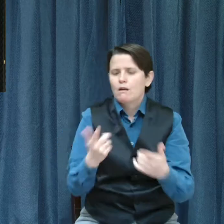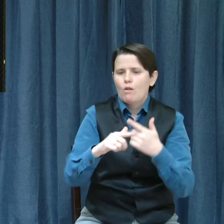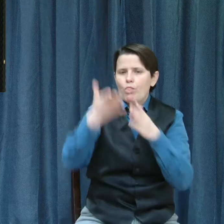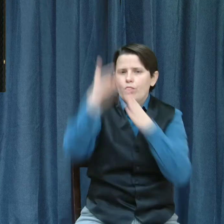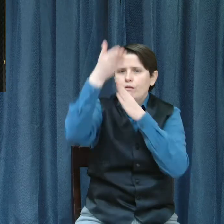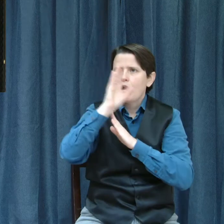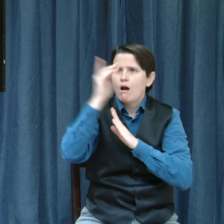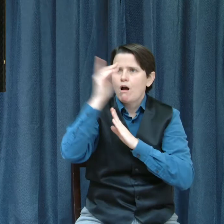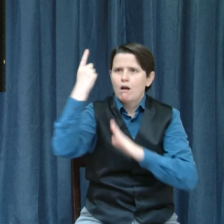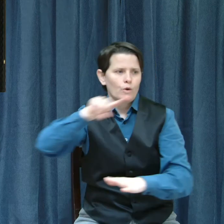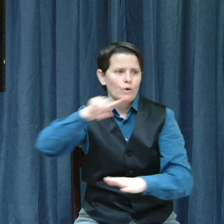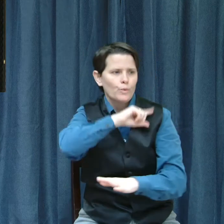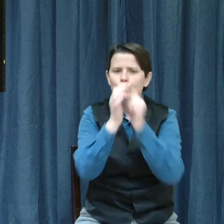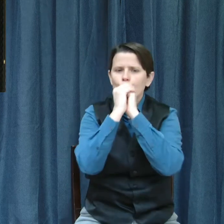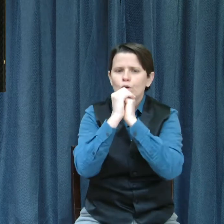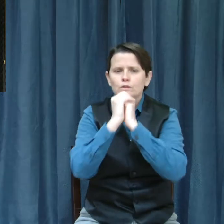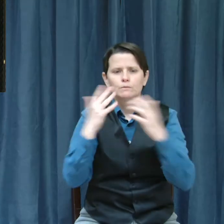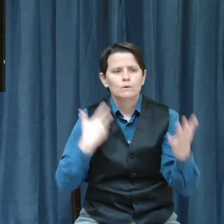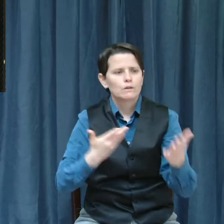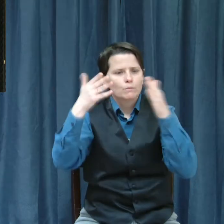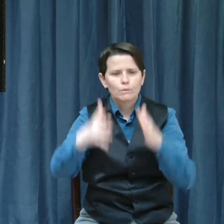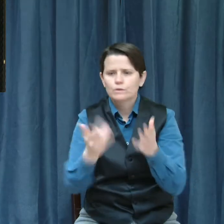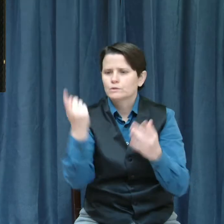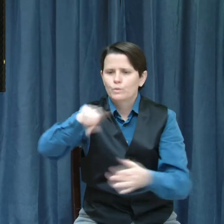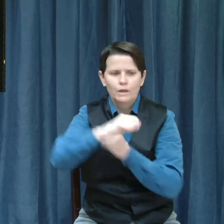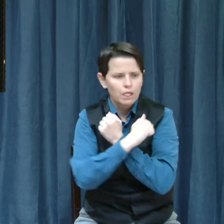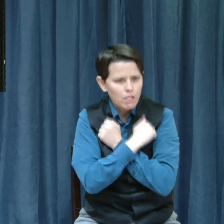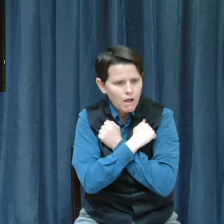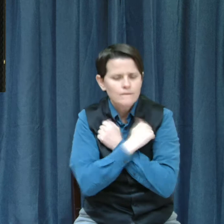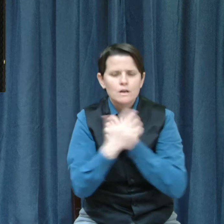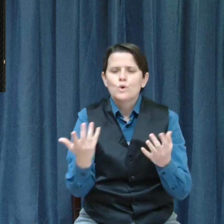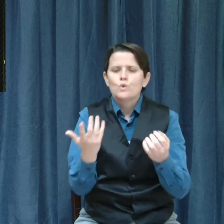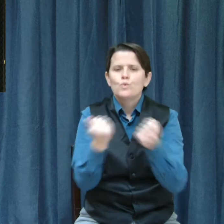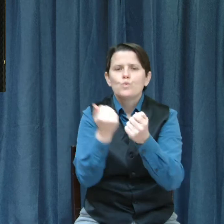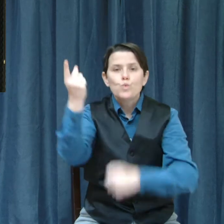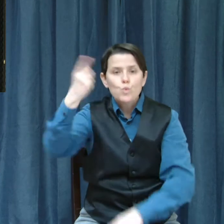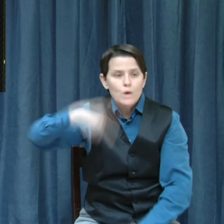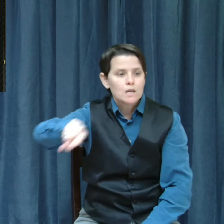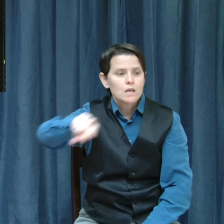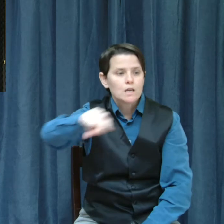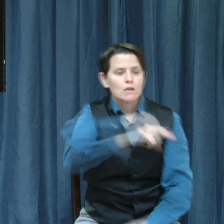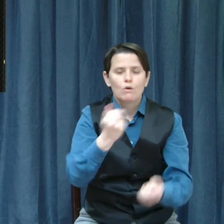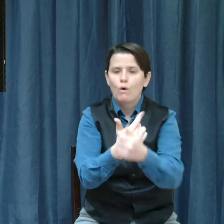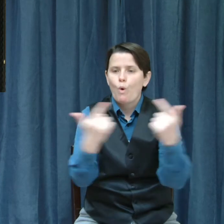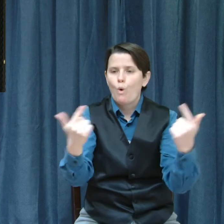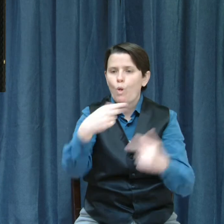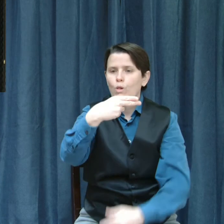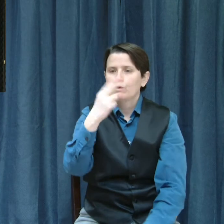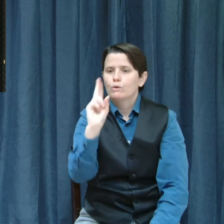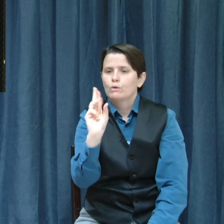love, any of it, it doesn't matter. We are one body, one humanity, and we in Unity teach